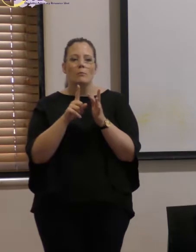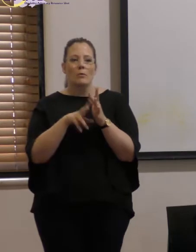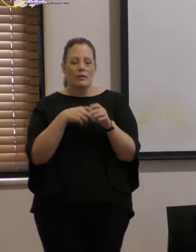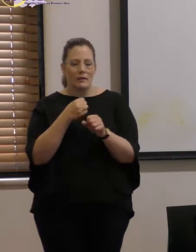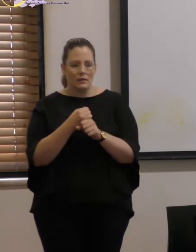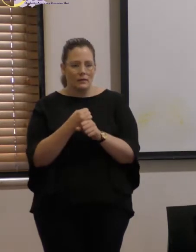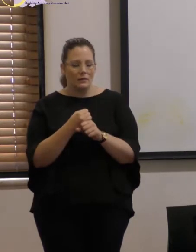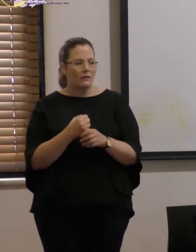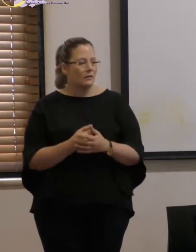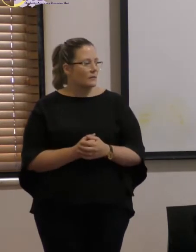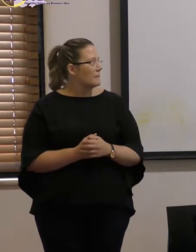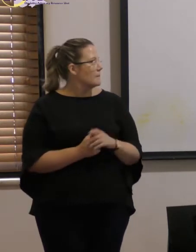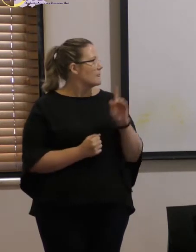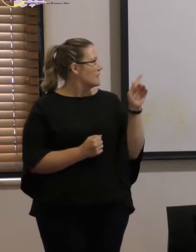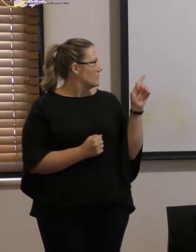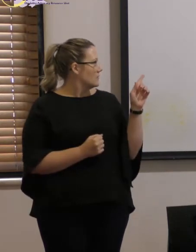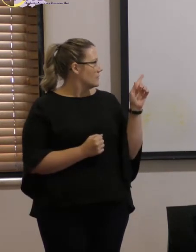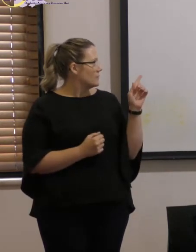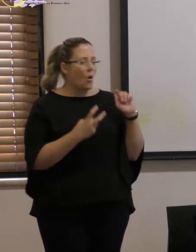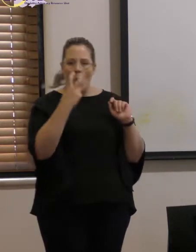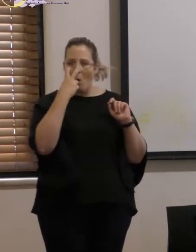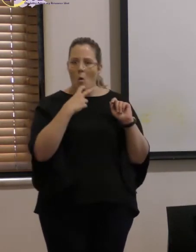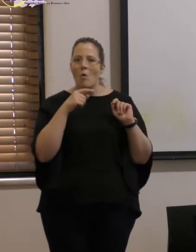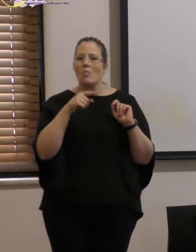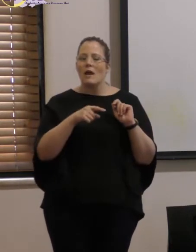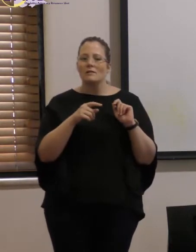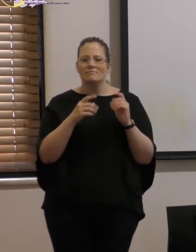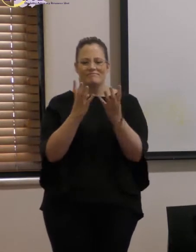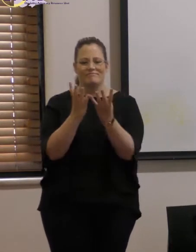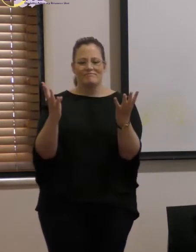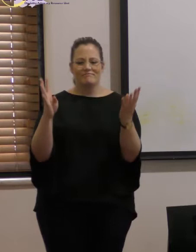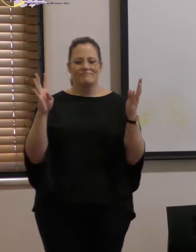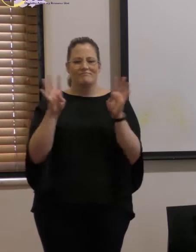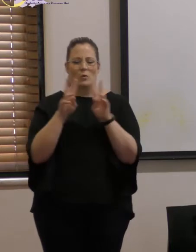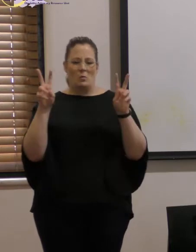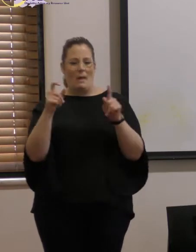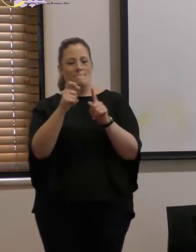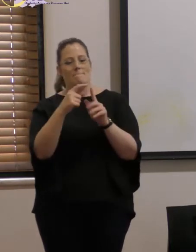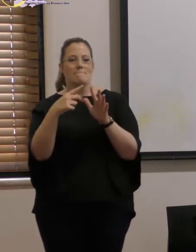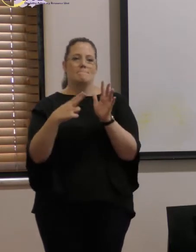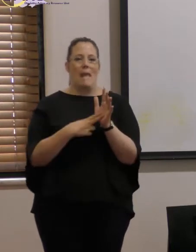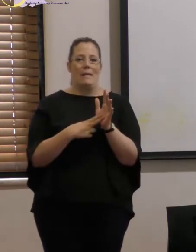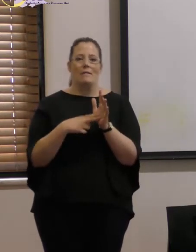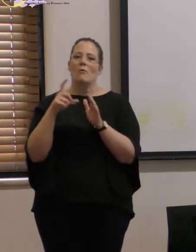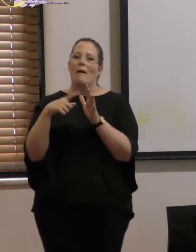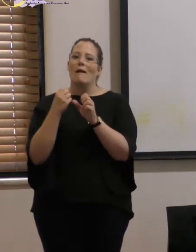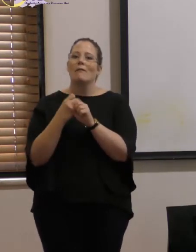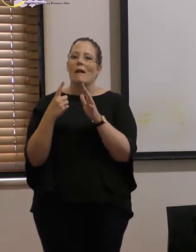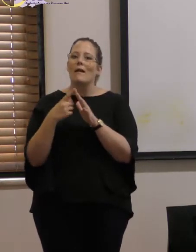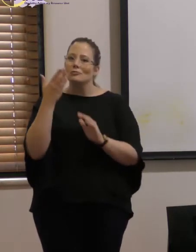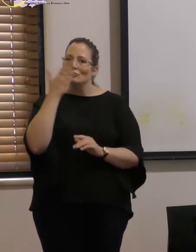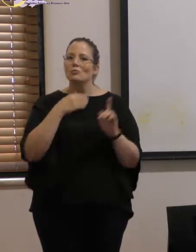Now this picture is old. It's of a cage at a school, or an enclosed pen, I think it was called. But we